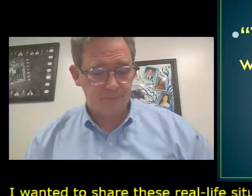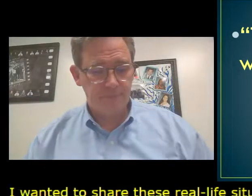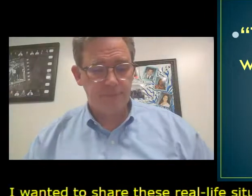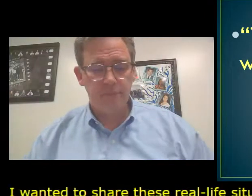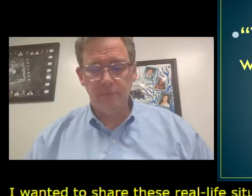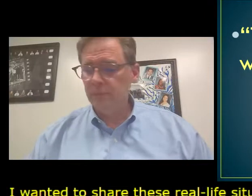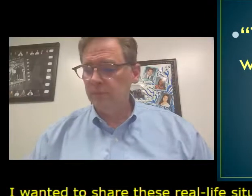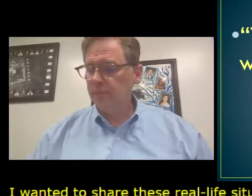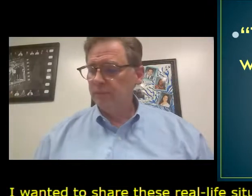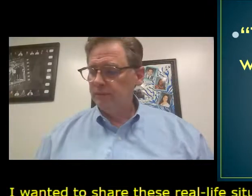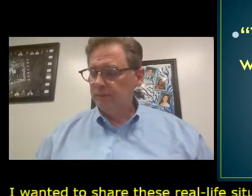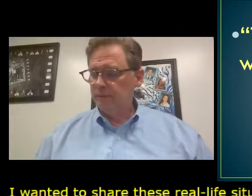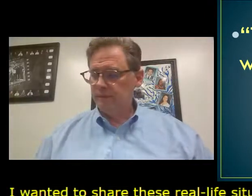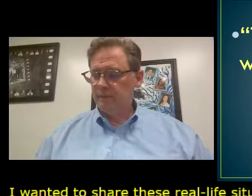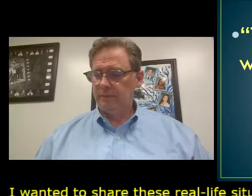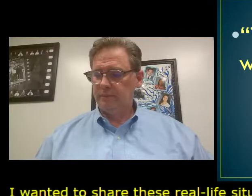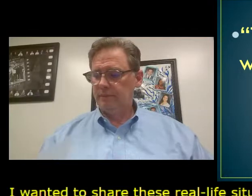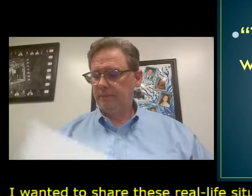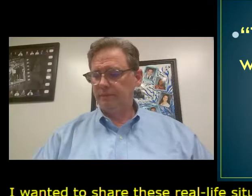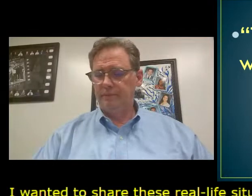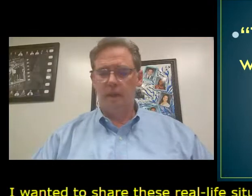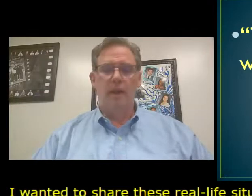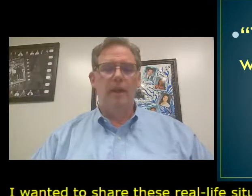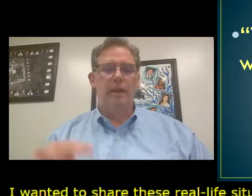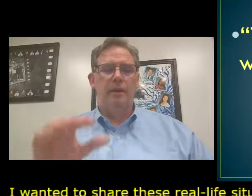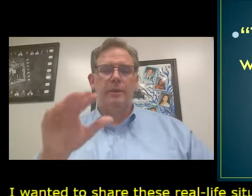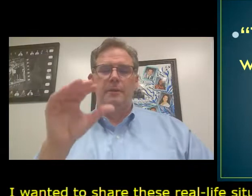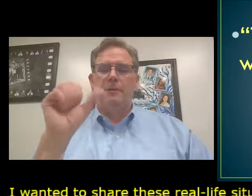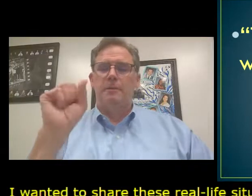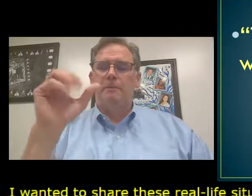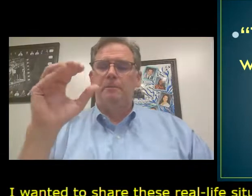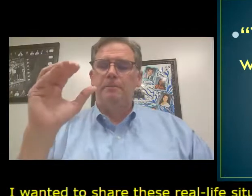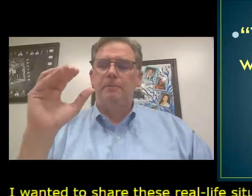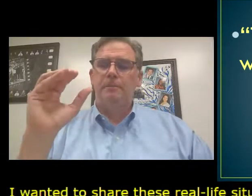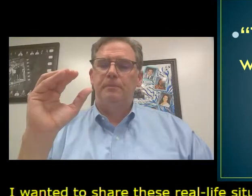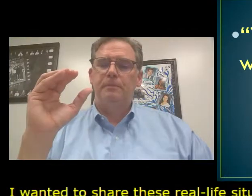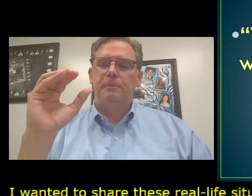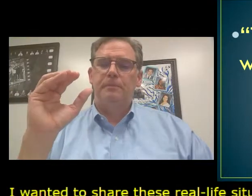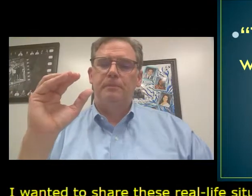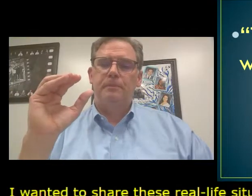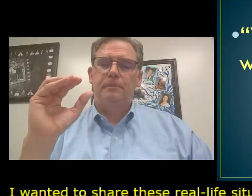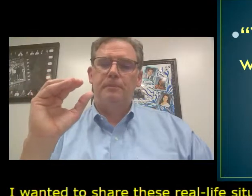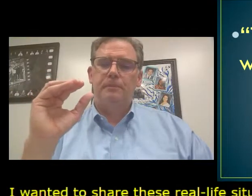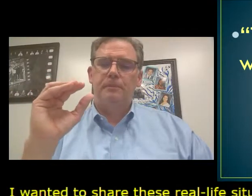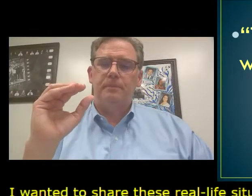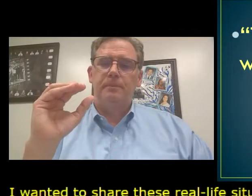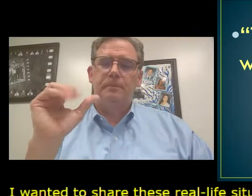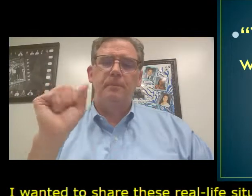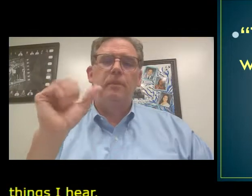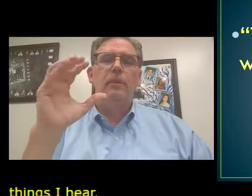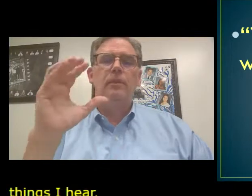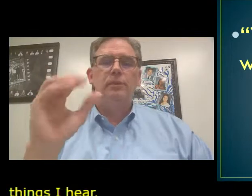This is going on out there. These are the kinds of issues that we're coming up against.